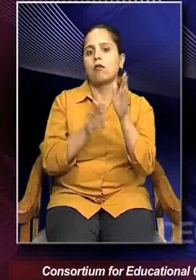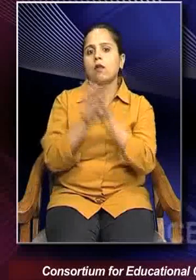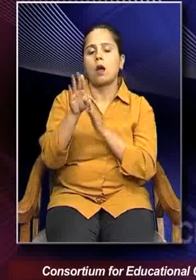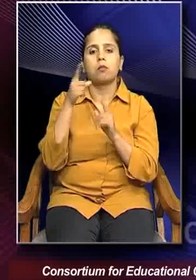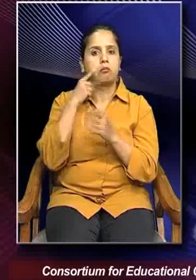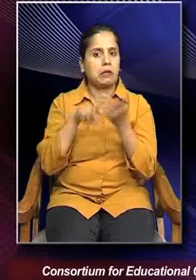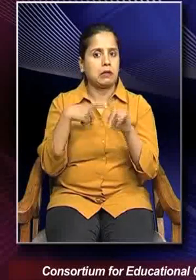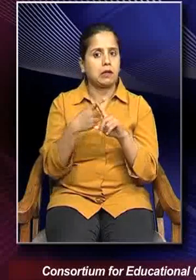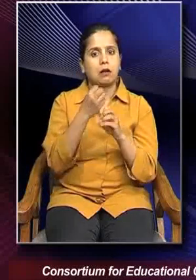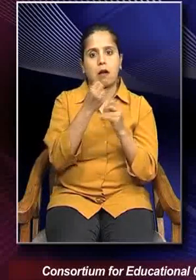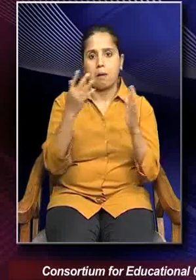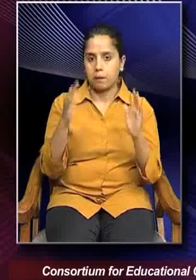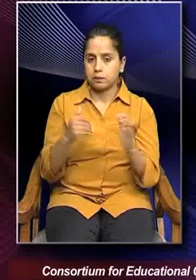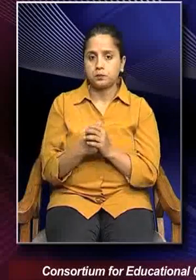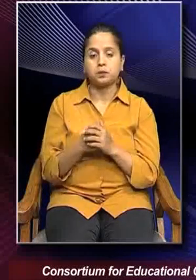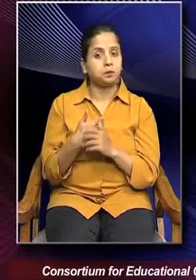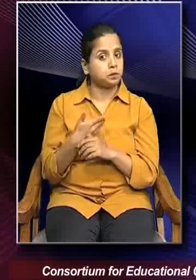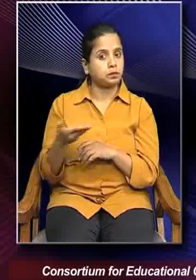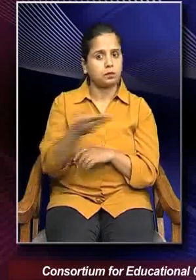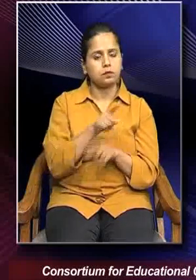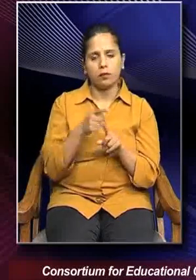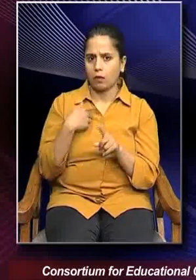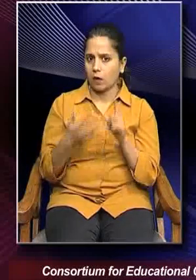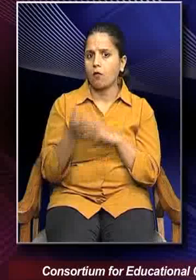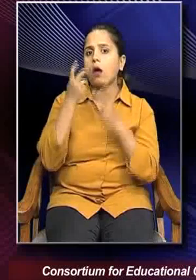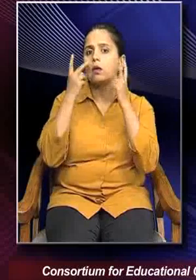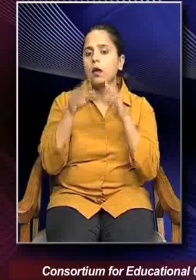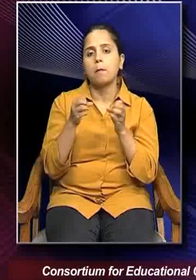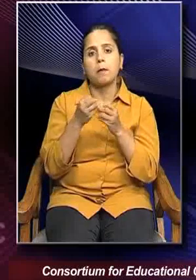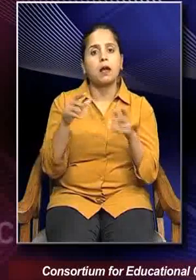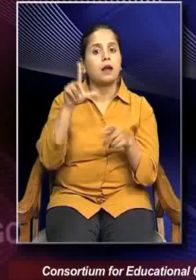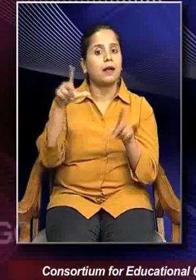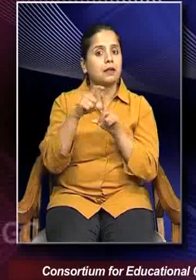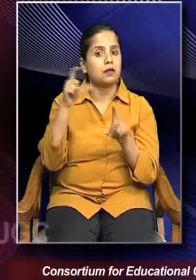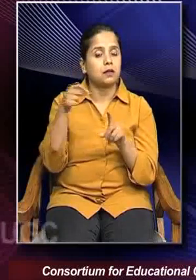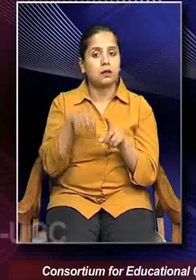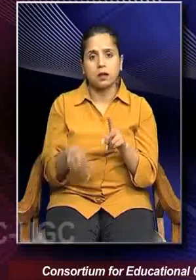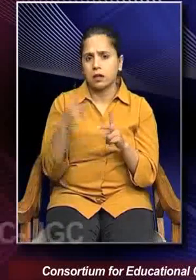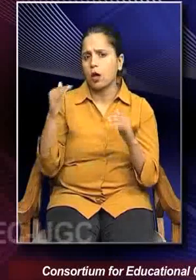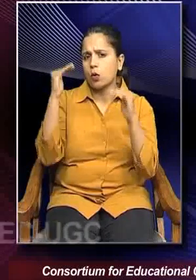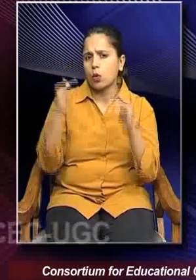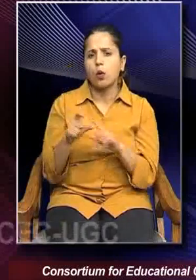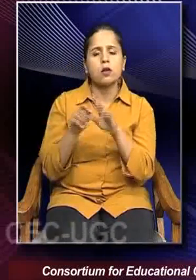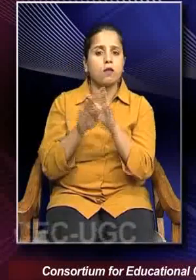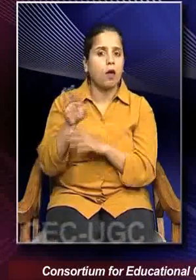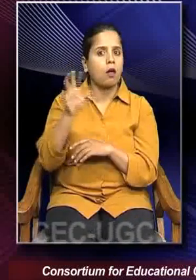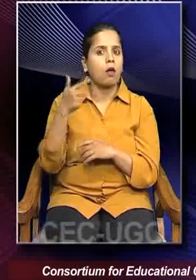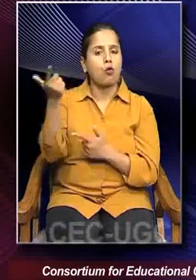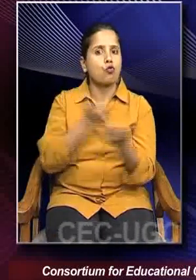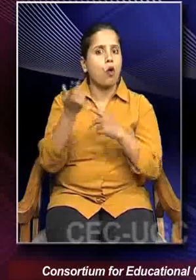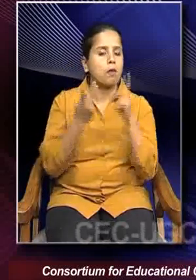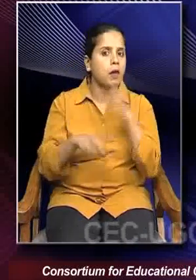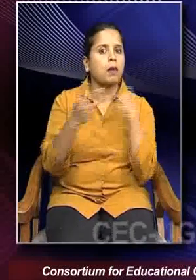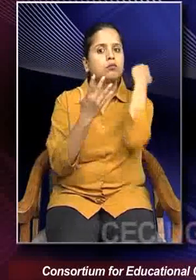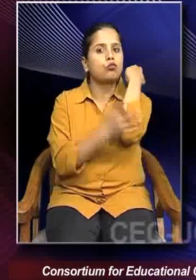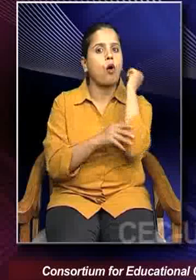is concerned. So hence we also find that many LDCs are heavily indebted or poor countries, so